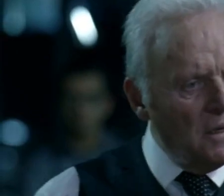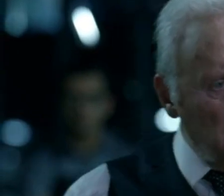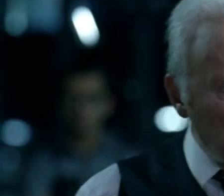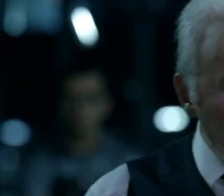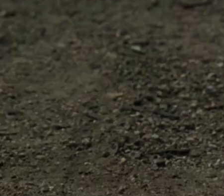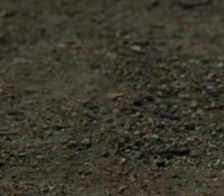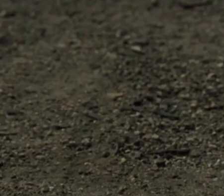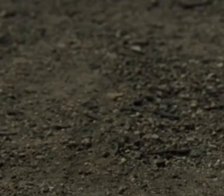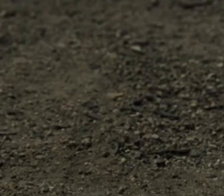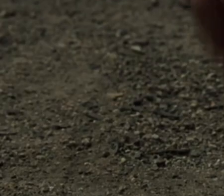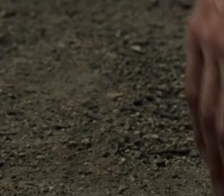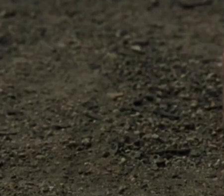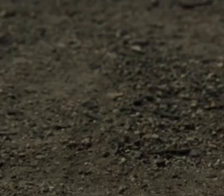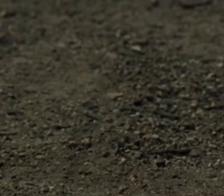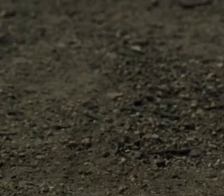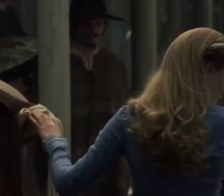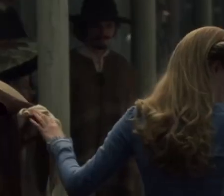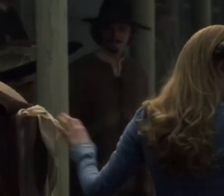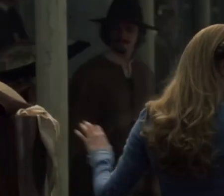are.